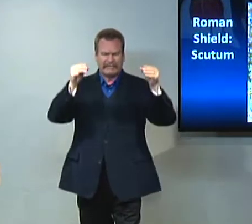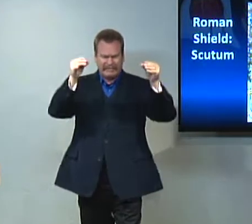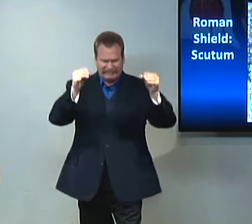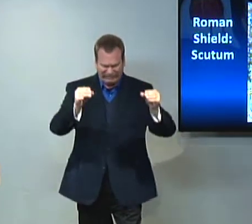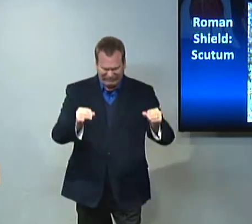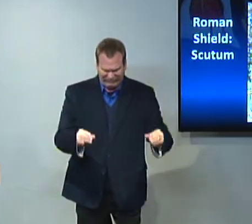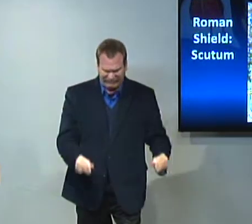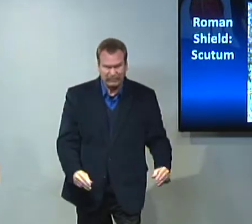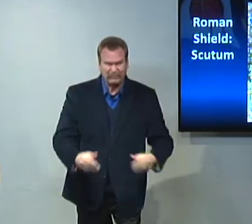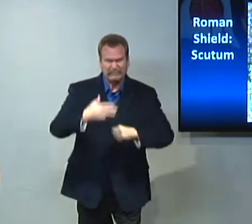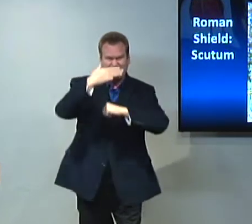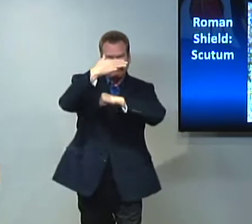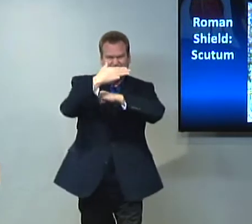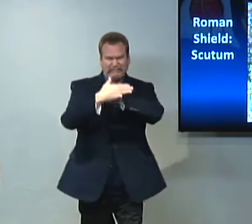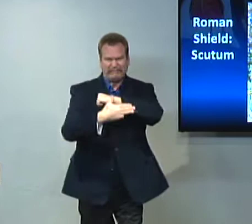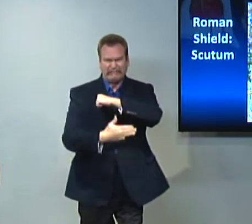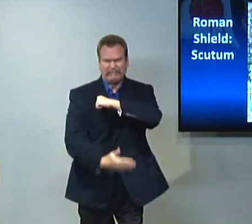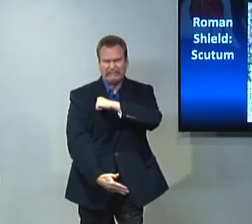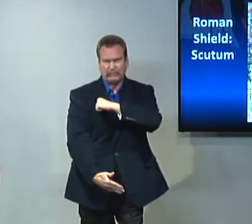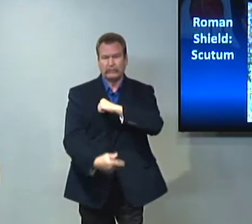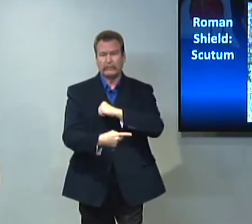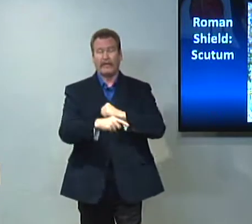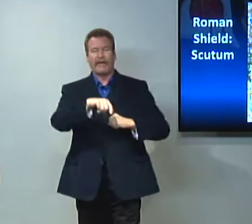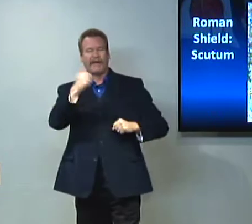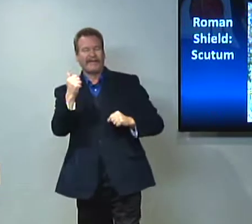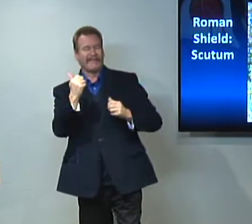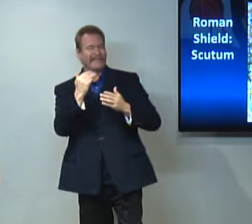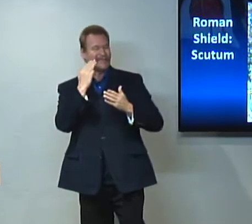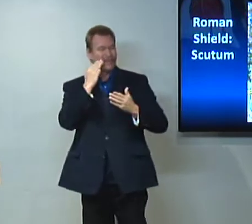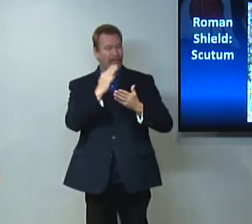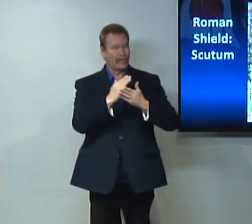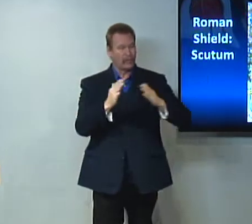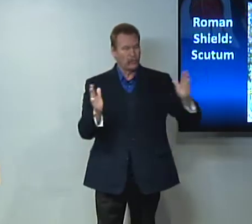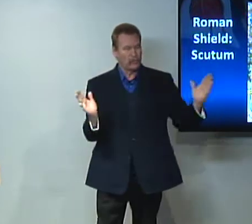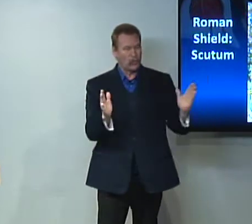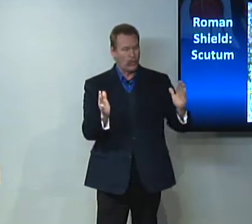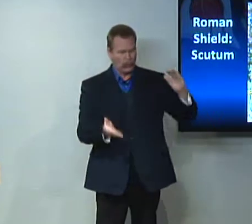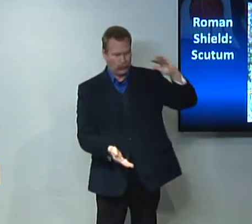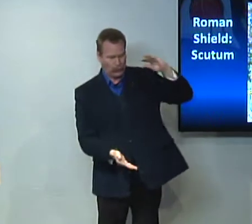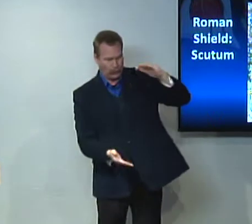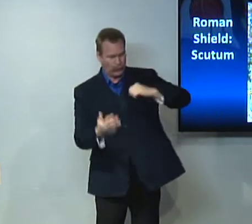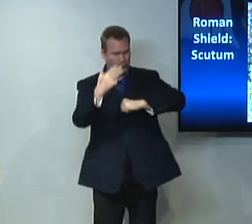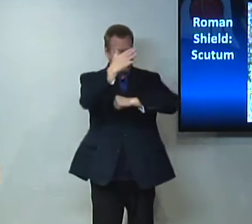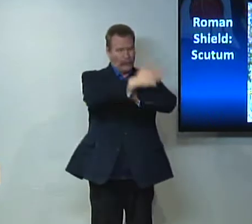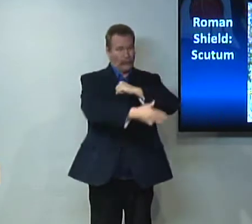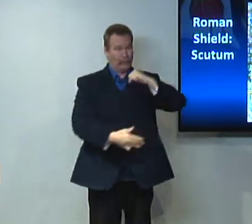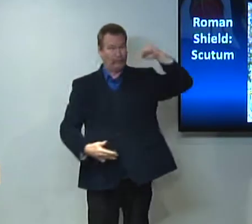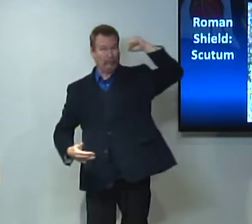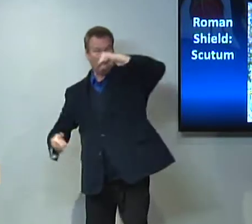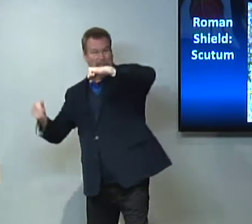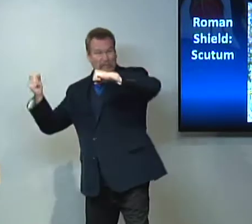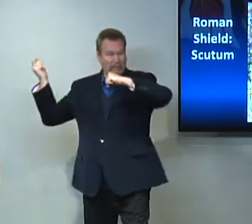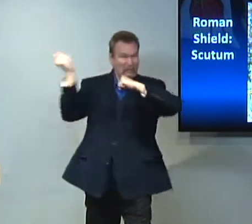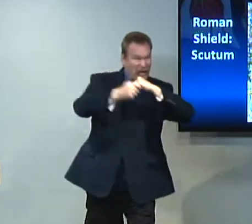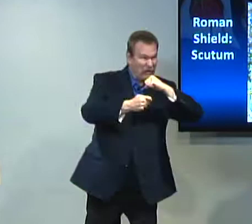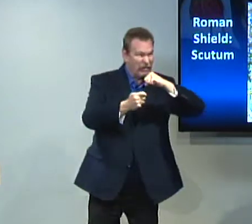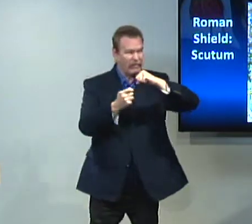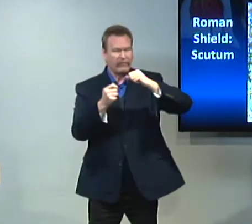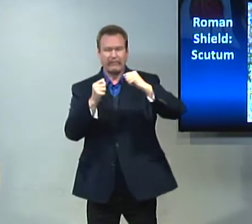And they were extremely heavy. They were not light like we want shields to be today. They weren't this little tiny shield, this